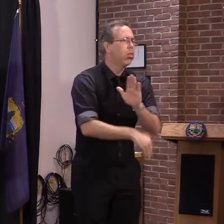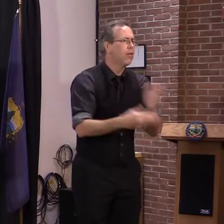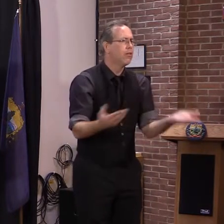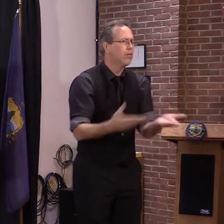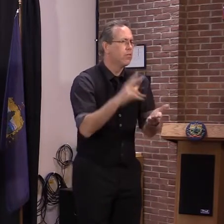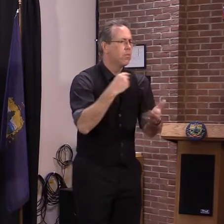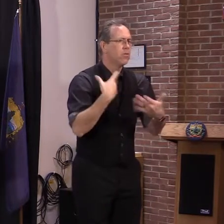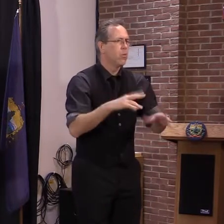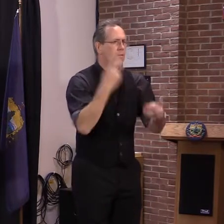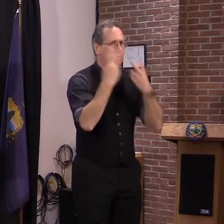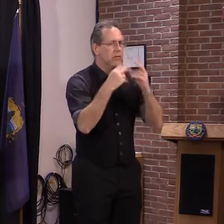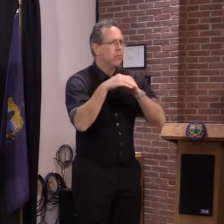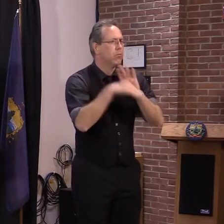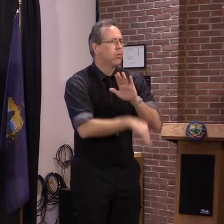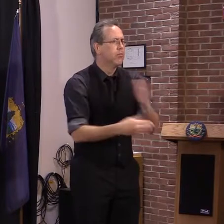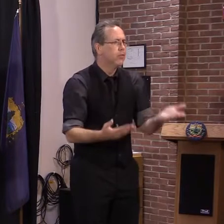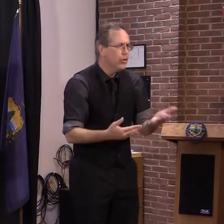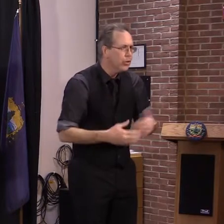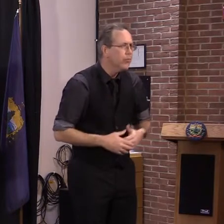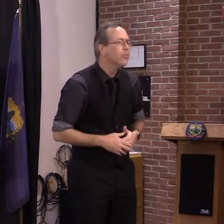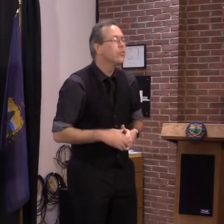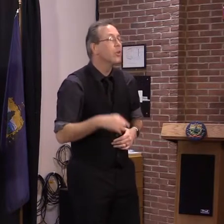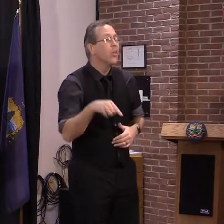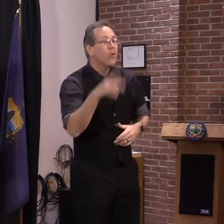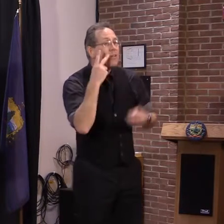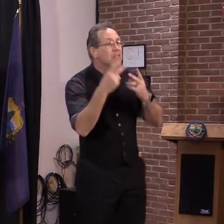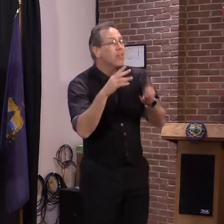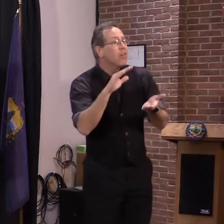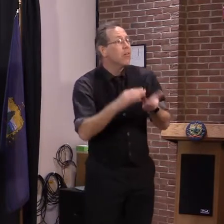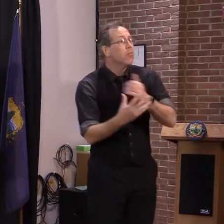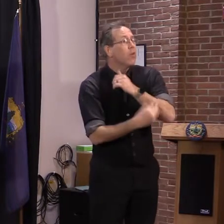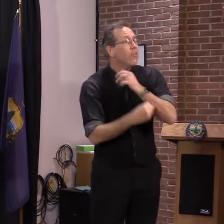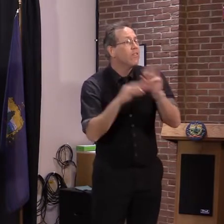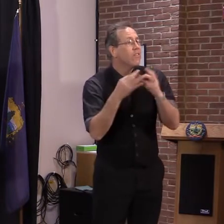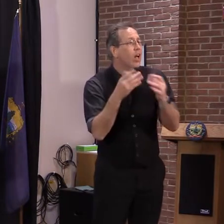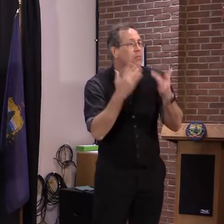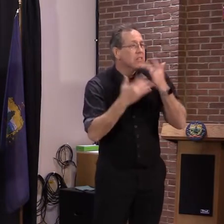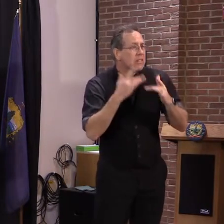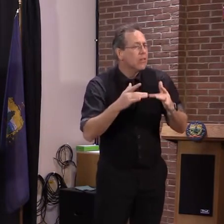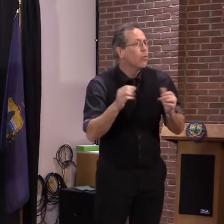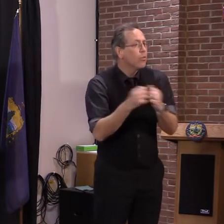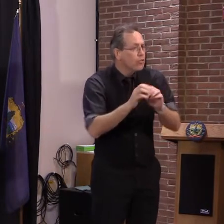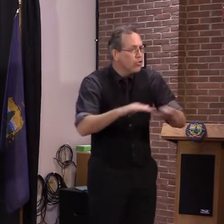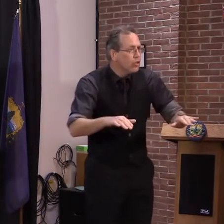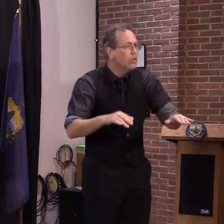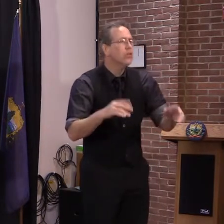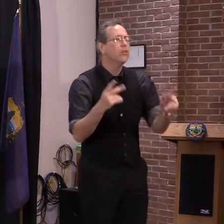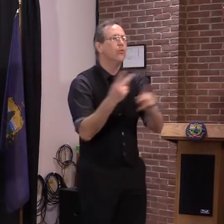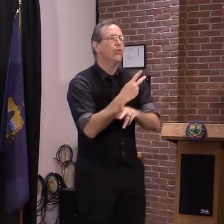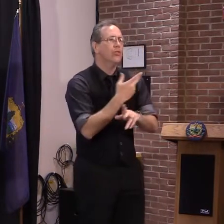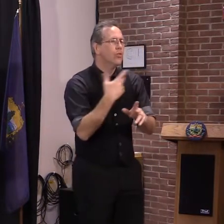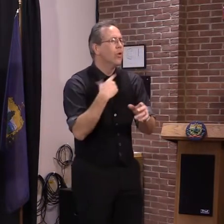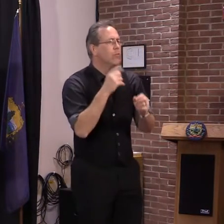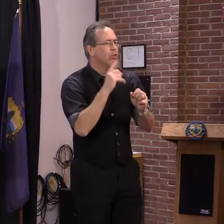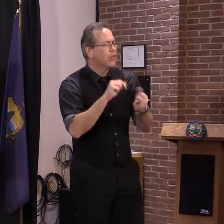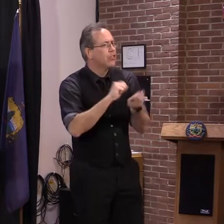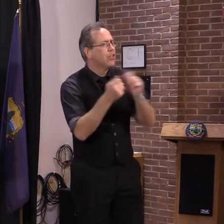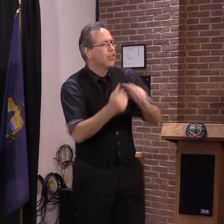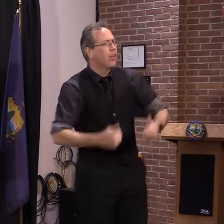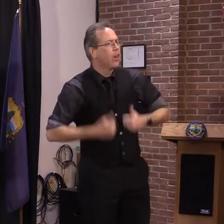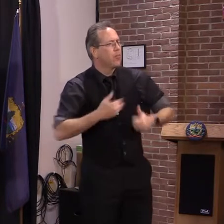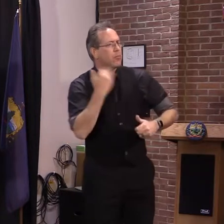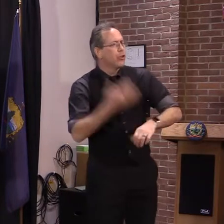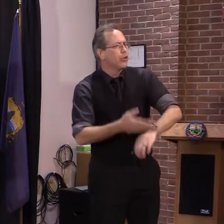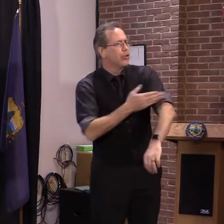families, particularly those with children, can make a difference in the lives of these Vermonters. And because it's based on earned income, it can